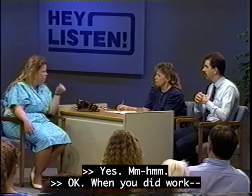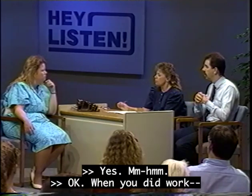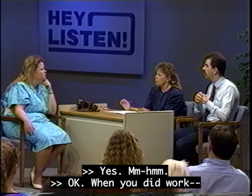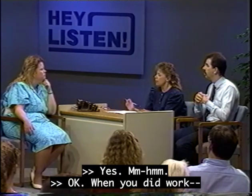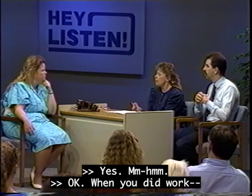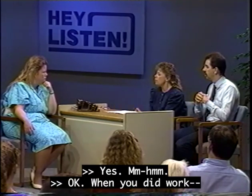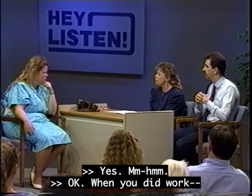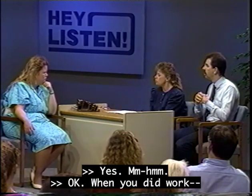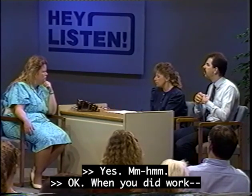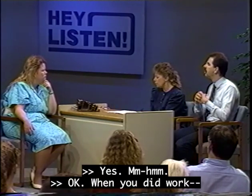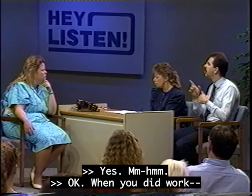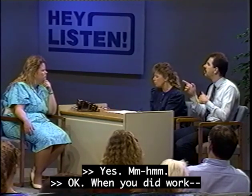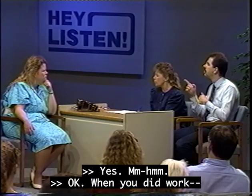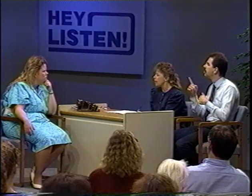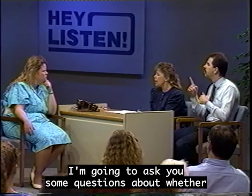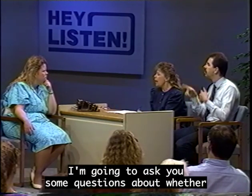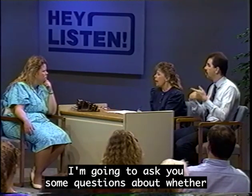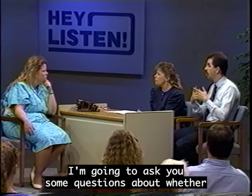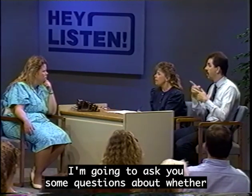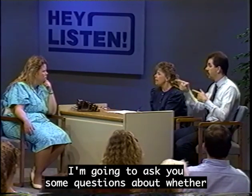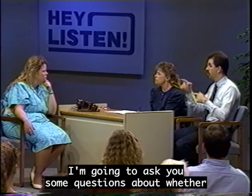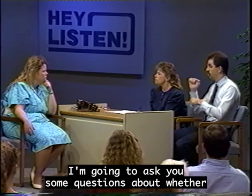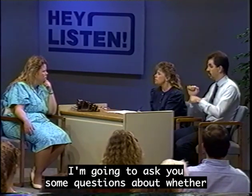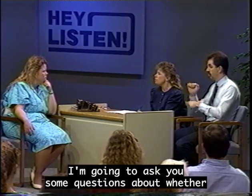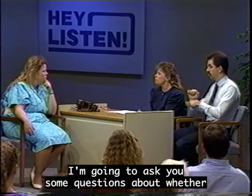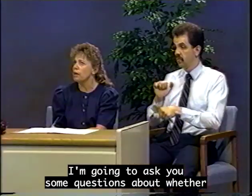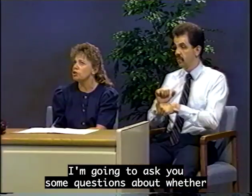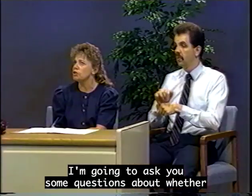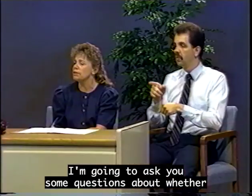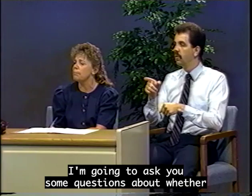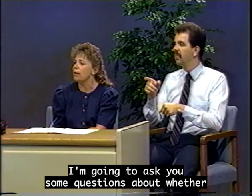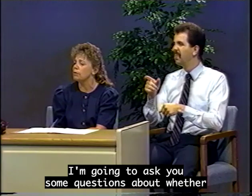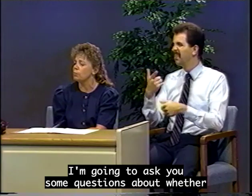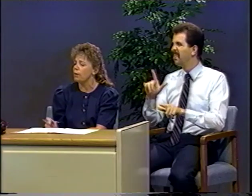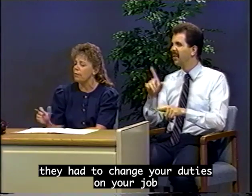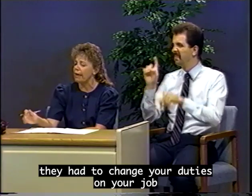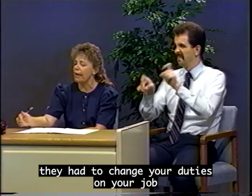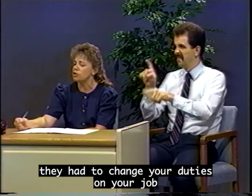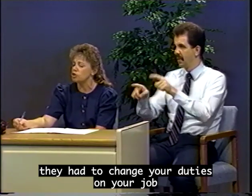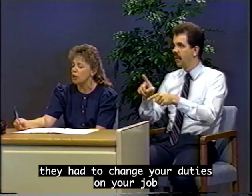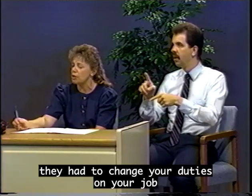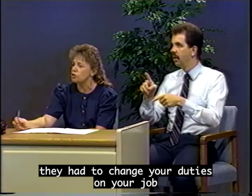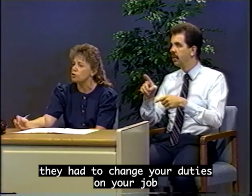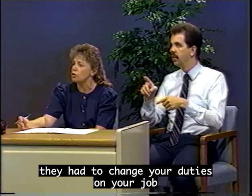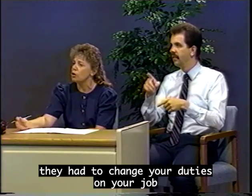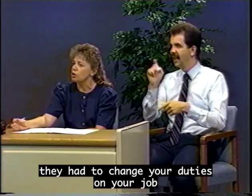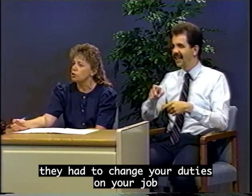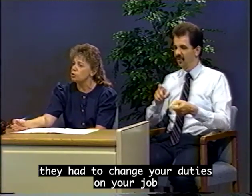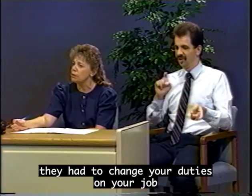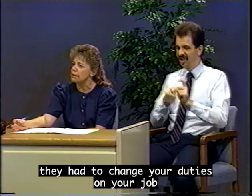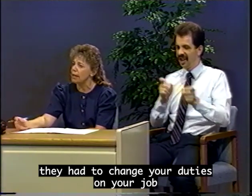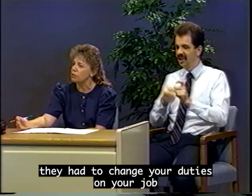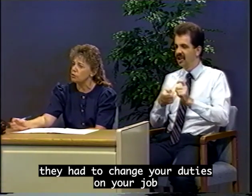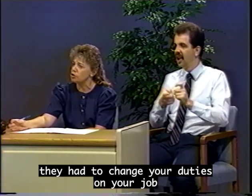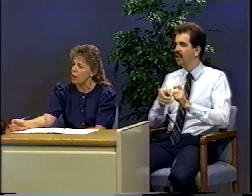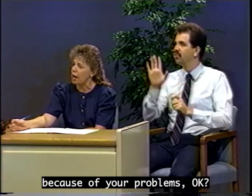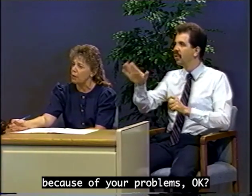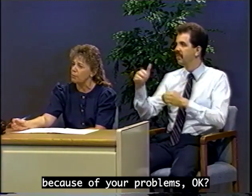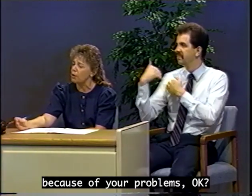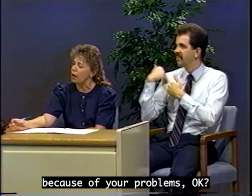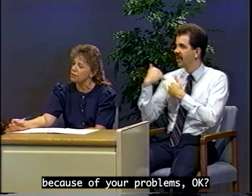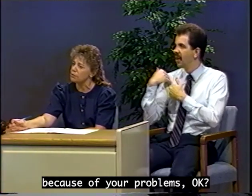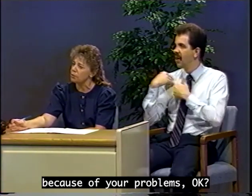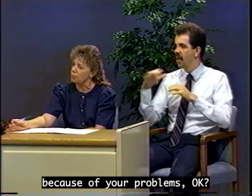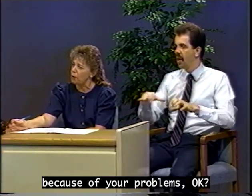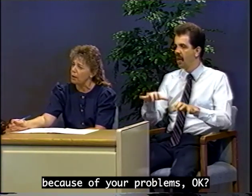Yes. Okay, when you did work, I'm going to ask you some questions about whether they had to change your duties on your